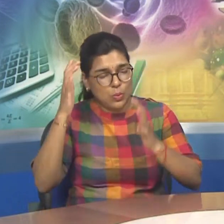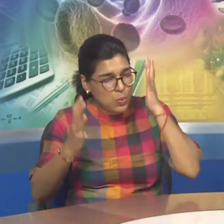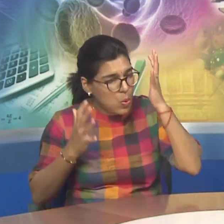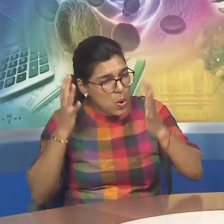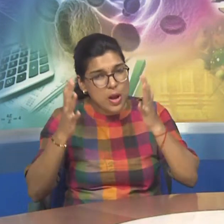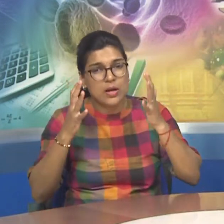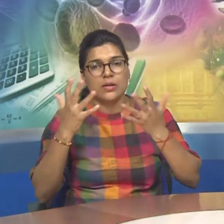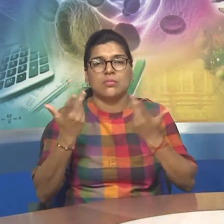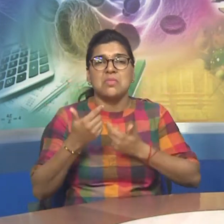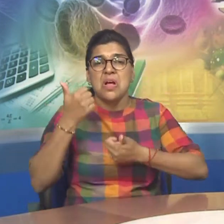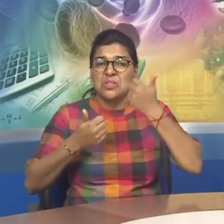sympathy,